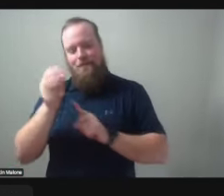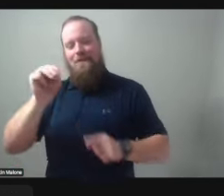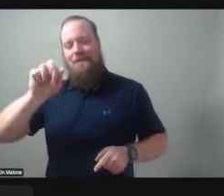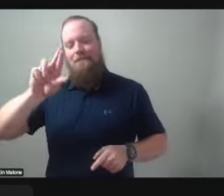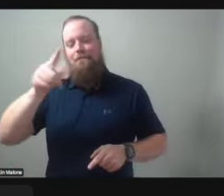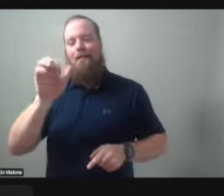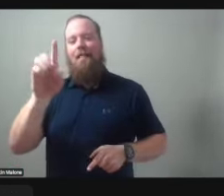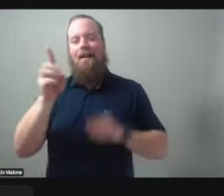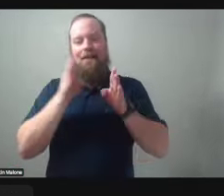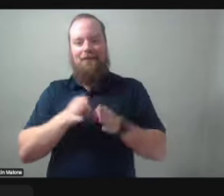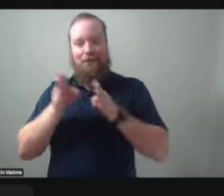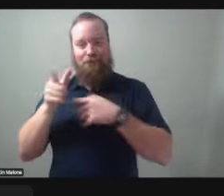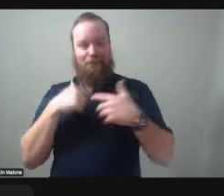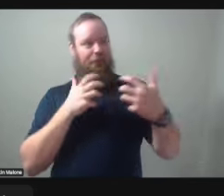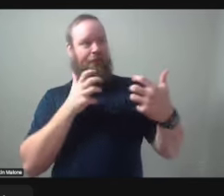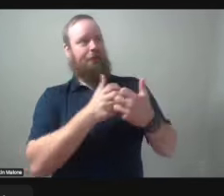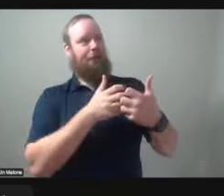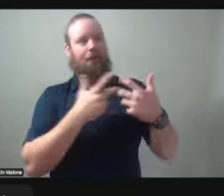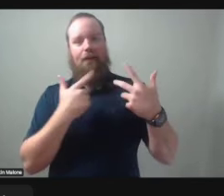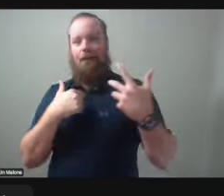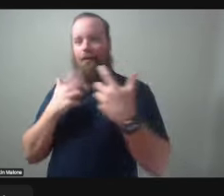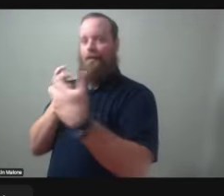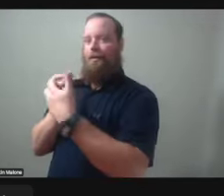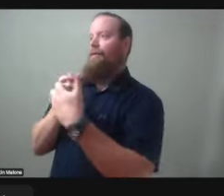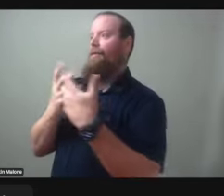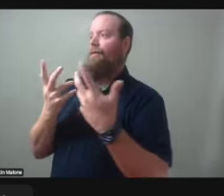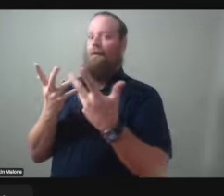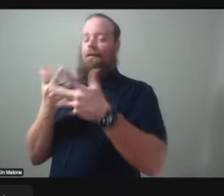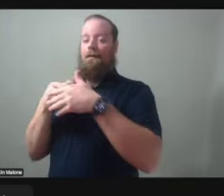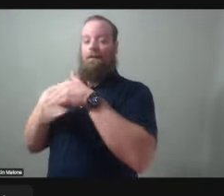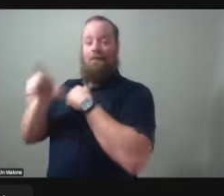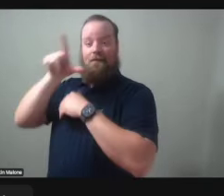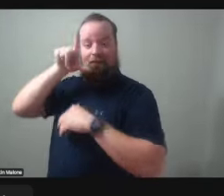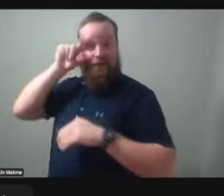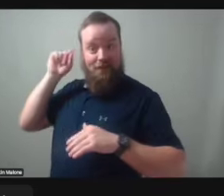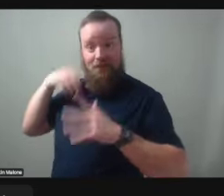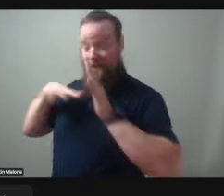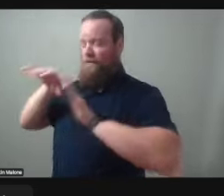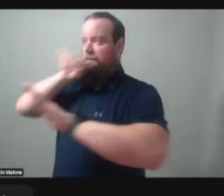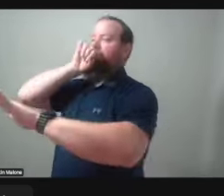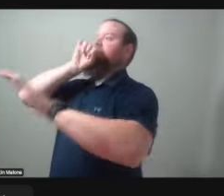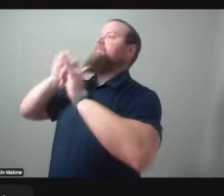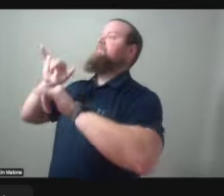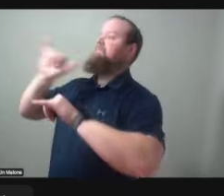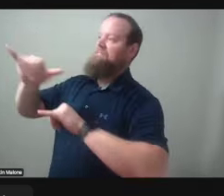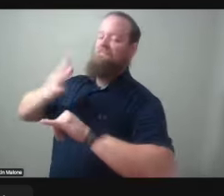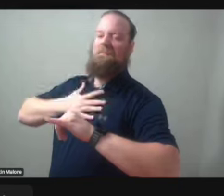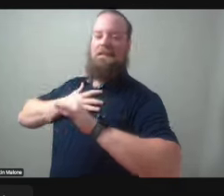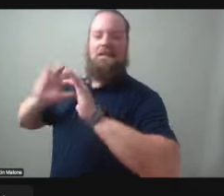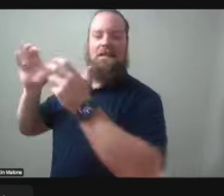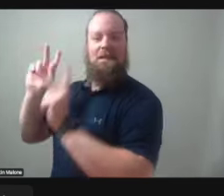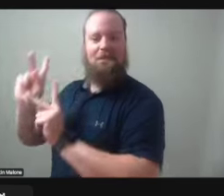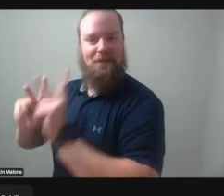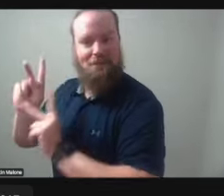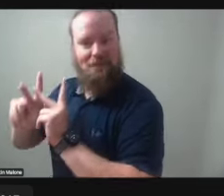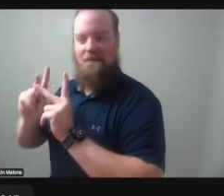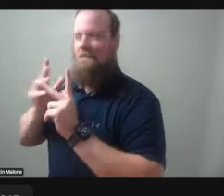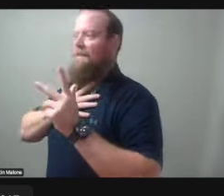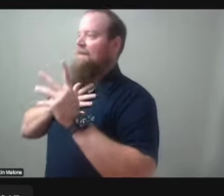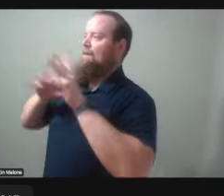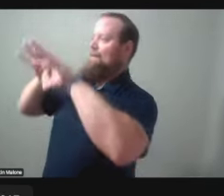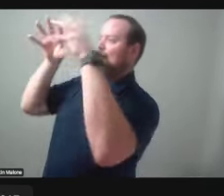um, you know, I was trying to, I felt that had one foot in both worlds, that I